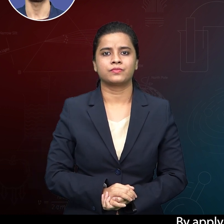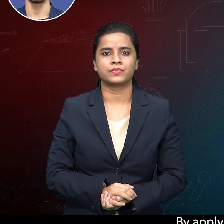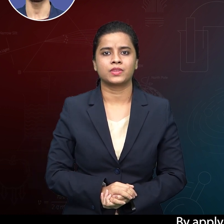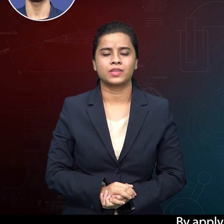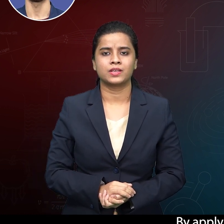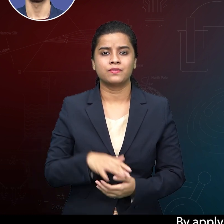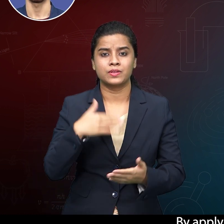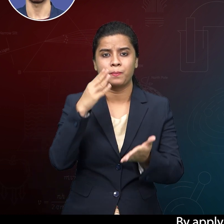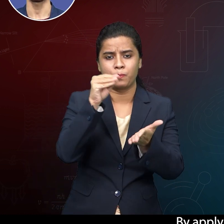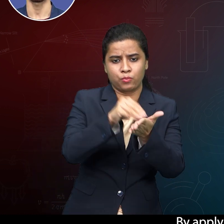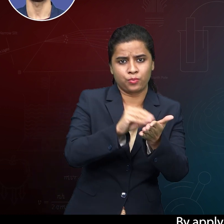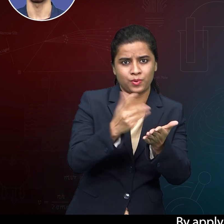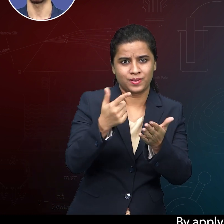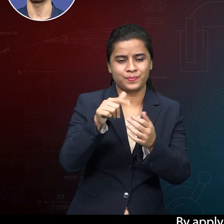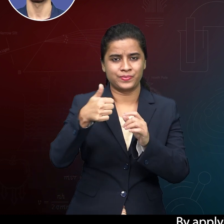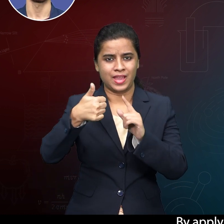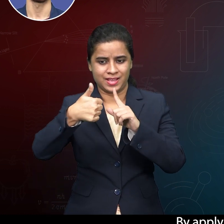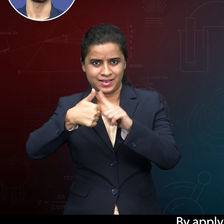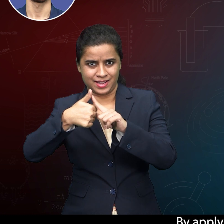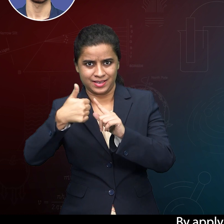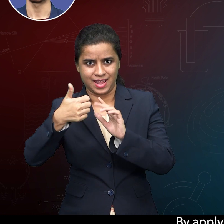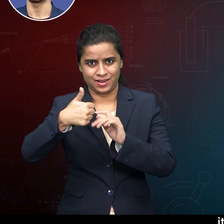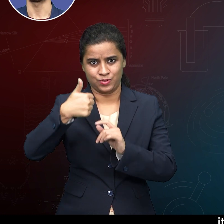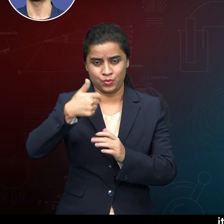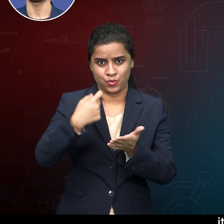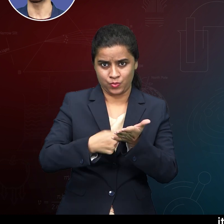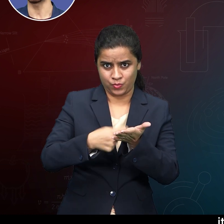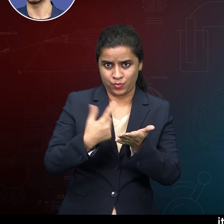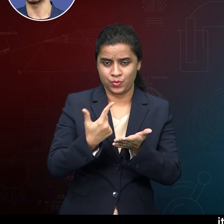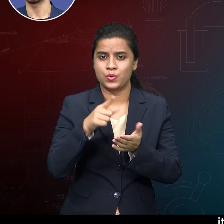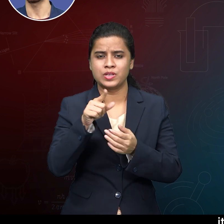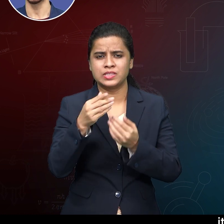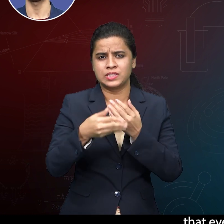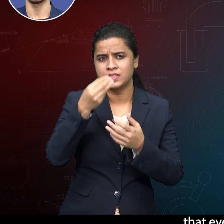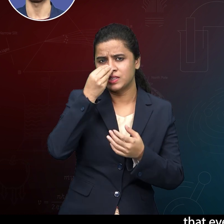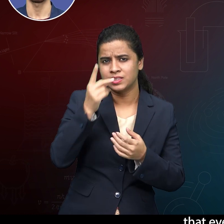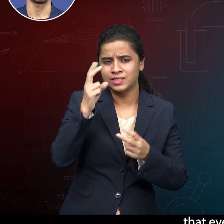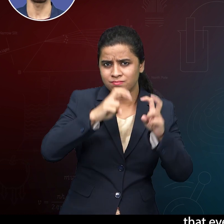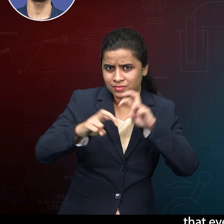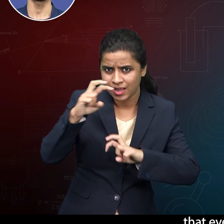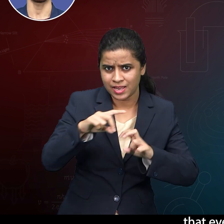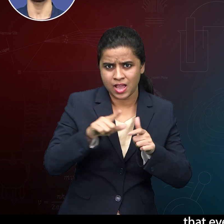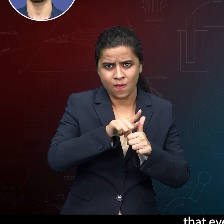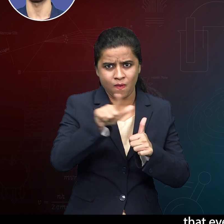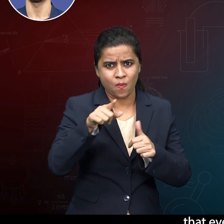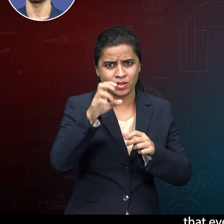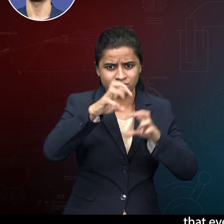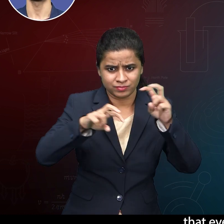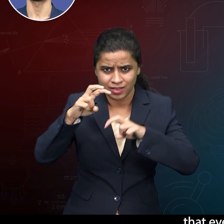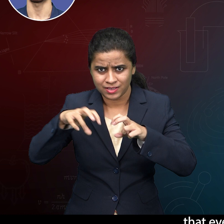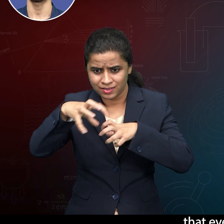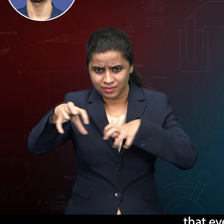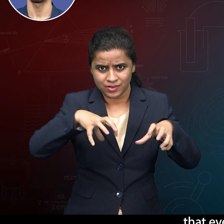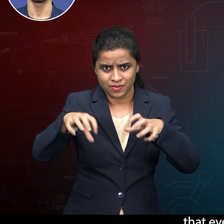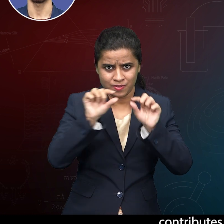By applying the right-hand rule, it is easy to check that every section of